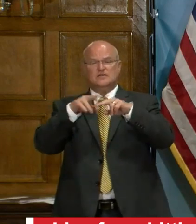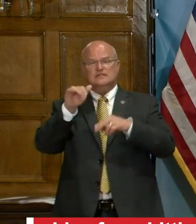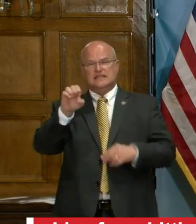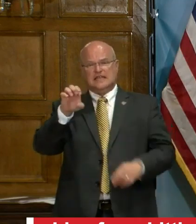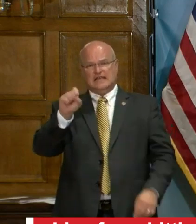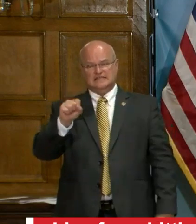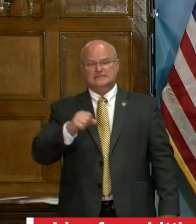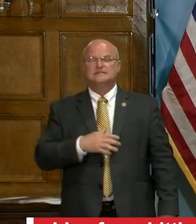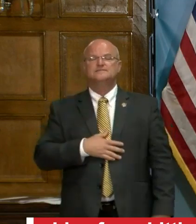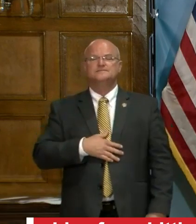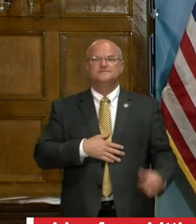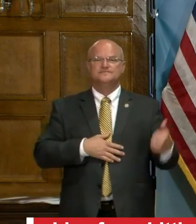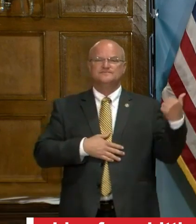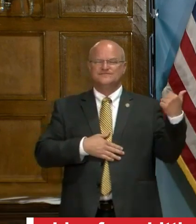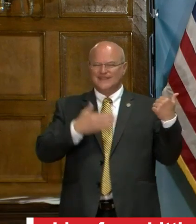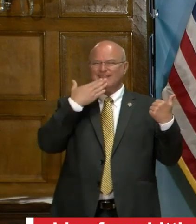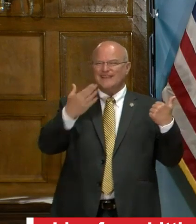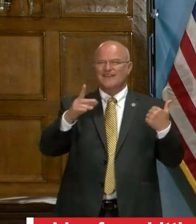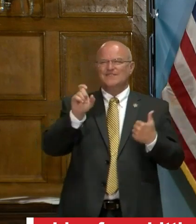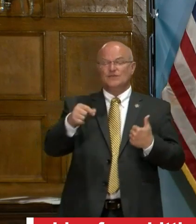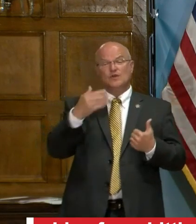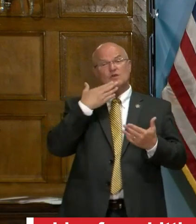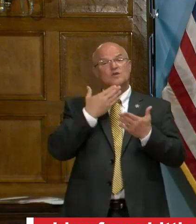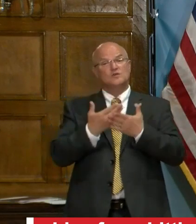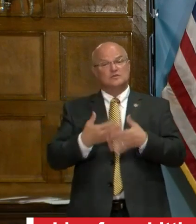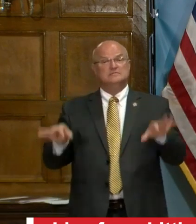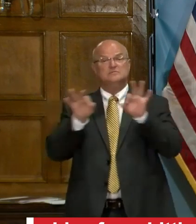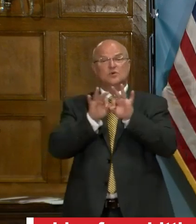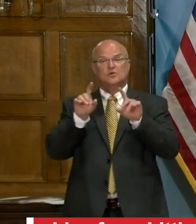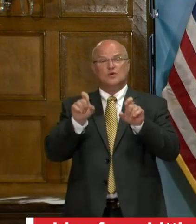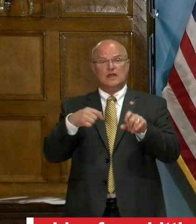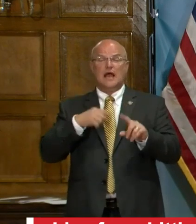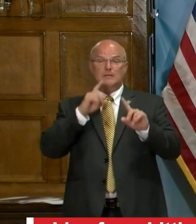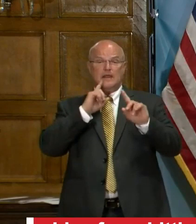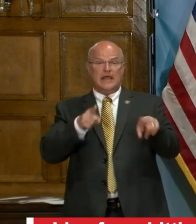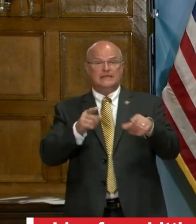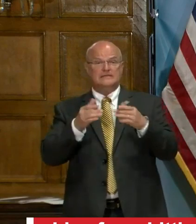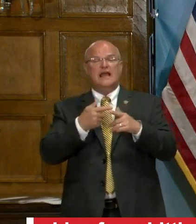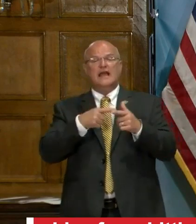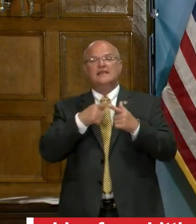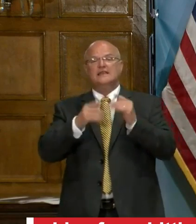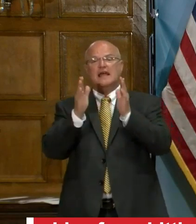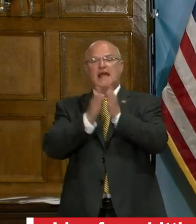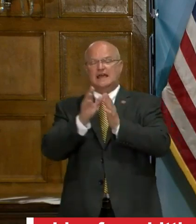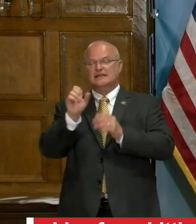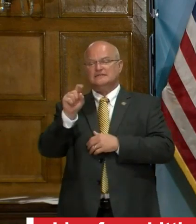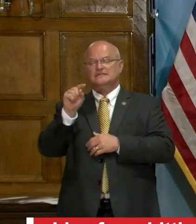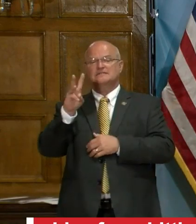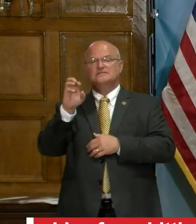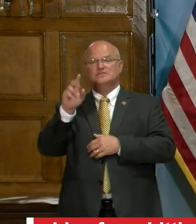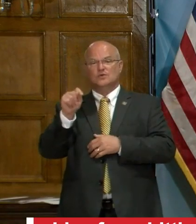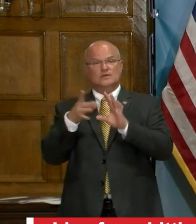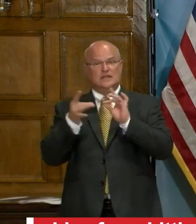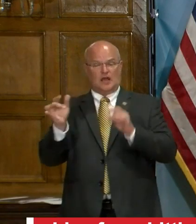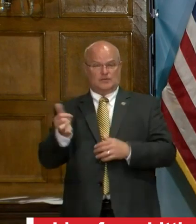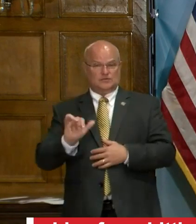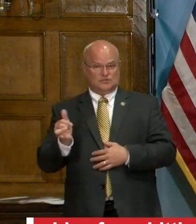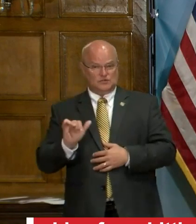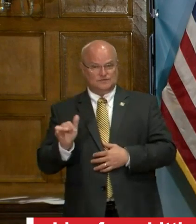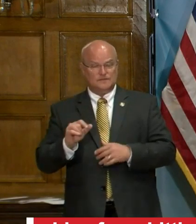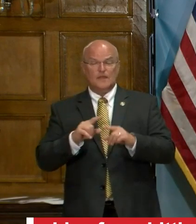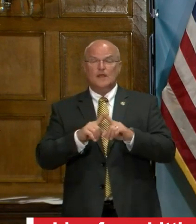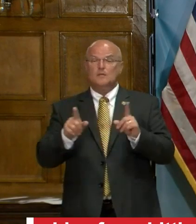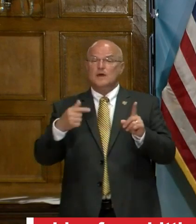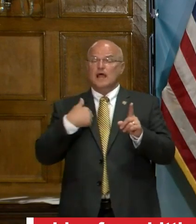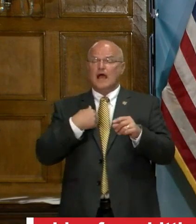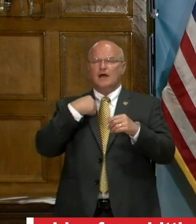cases? Thank you for the question. It's a very important question. I'm going to answer it. I'm going to ask Stuart to come up and comment on that as well.